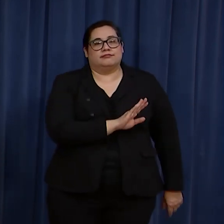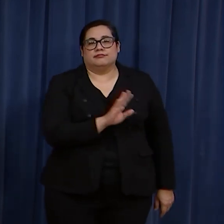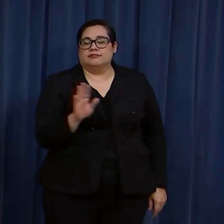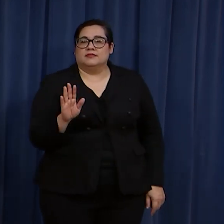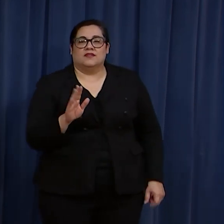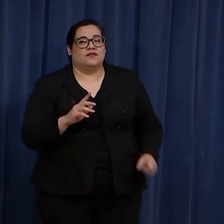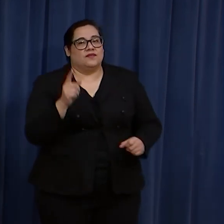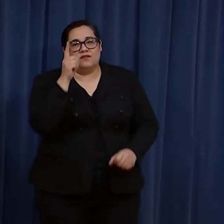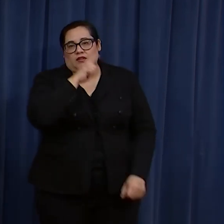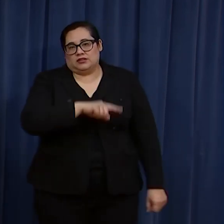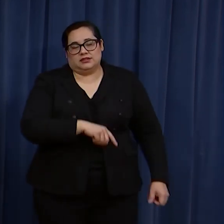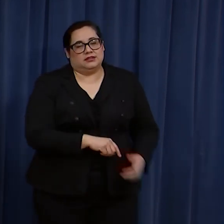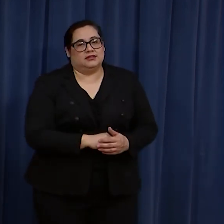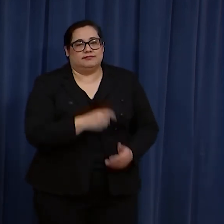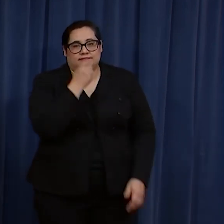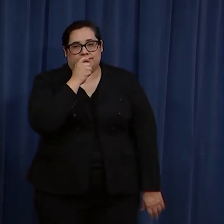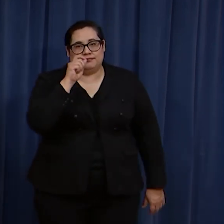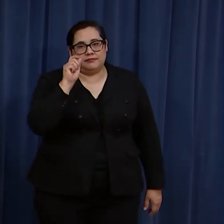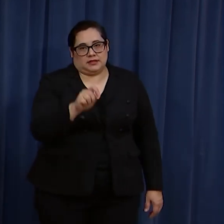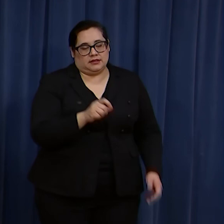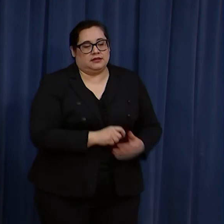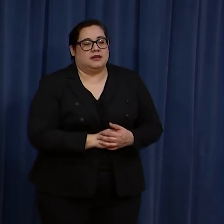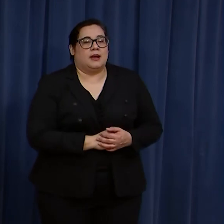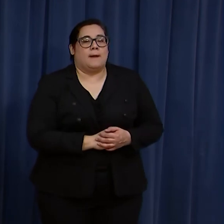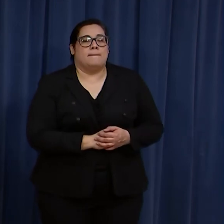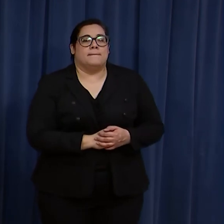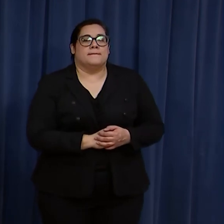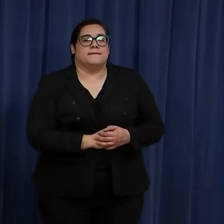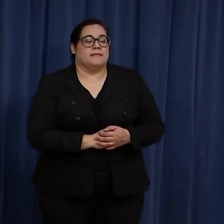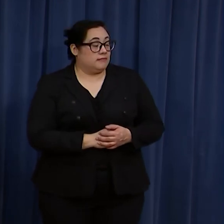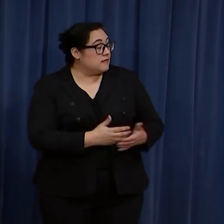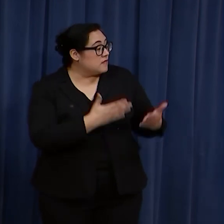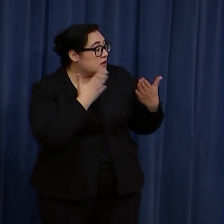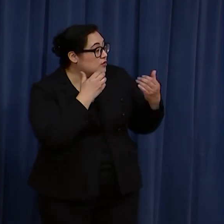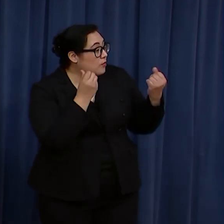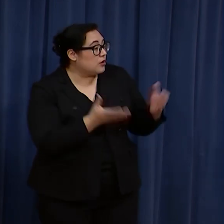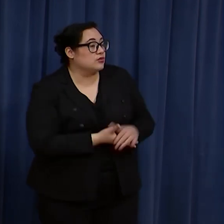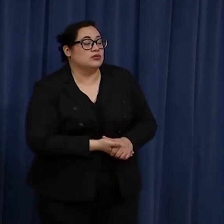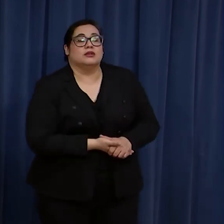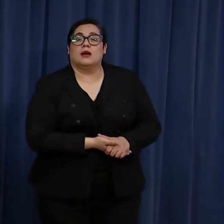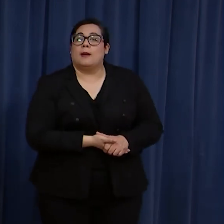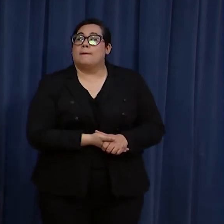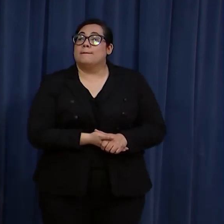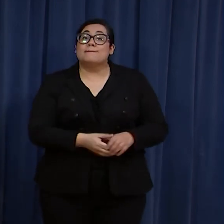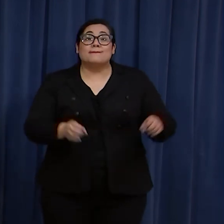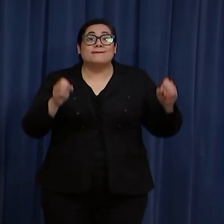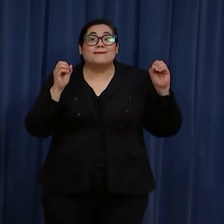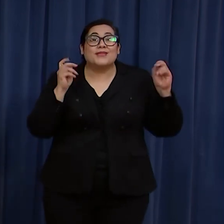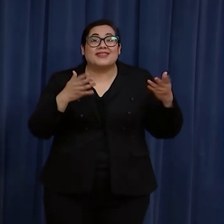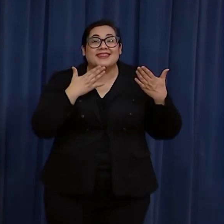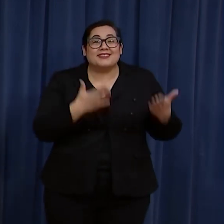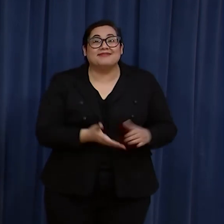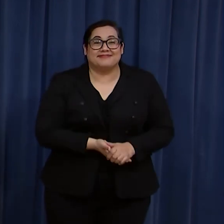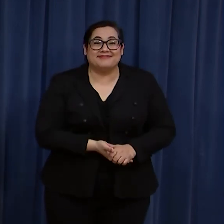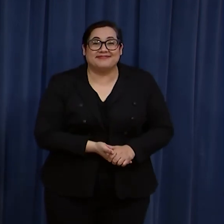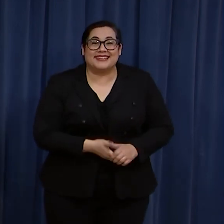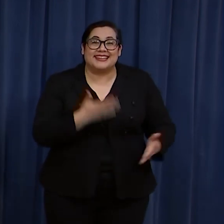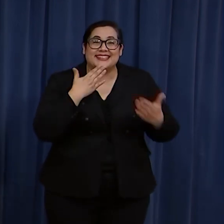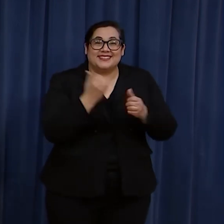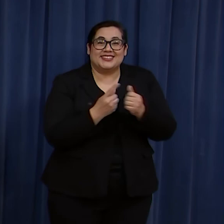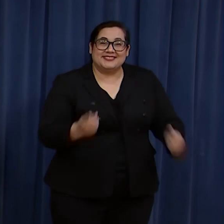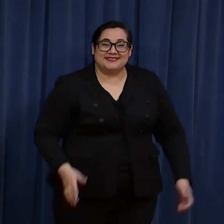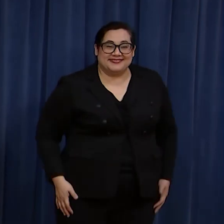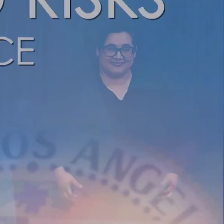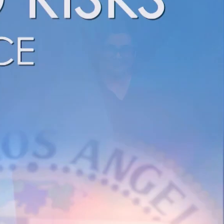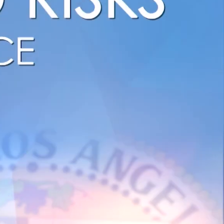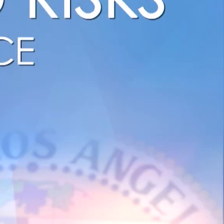absolutely false, period. All right, thank you very much. Okay, thank you. Thanks, everybody.